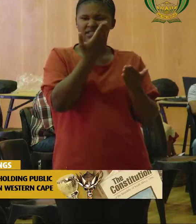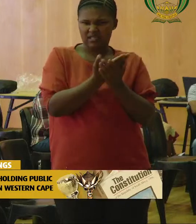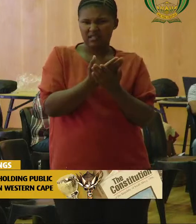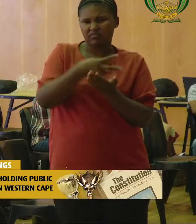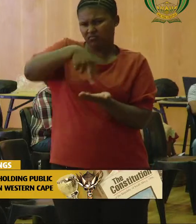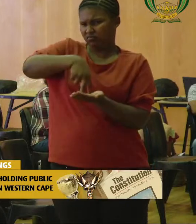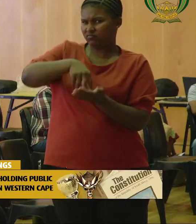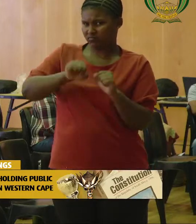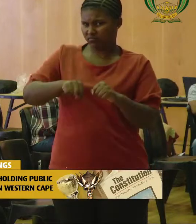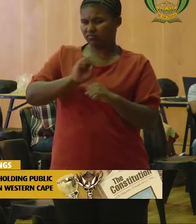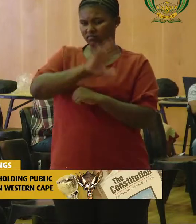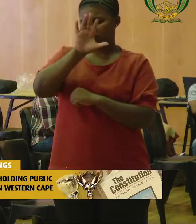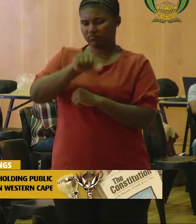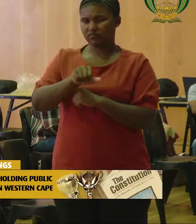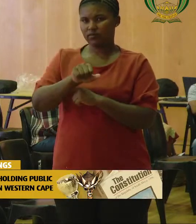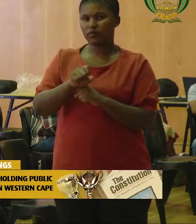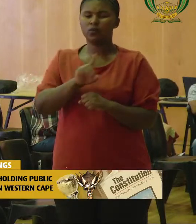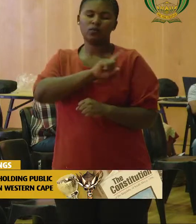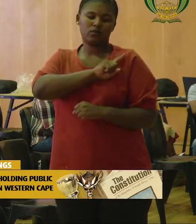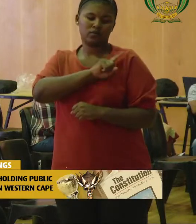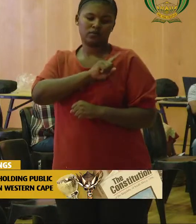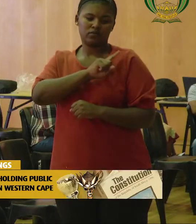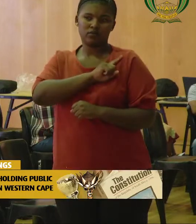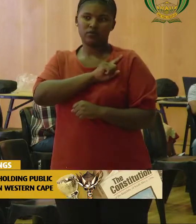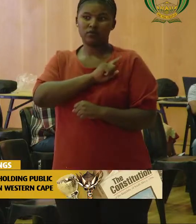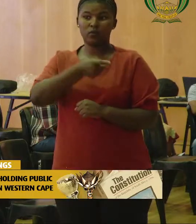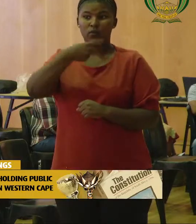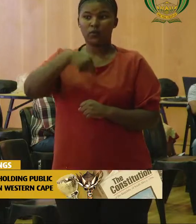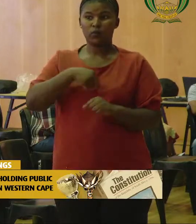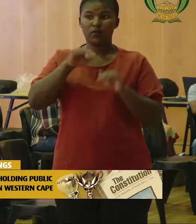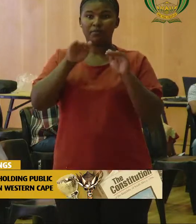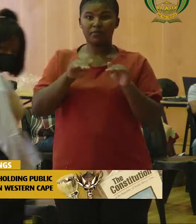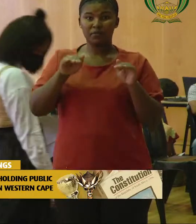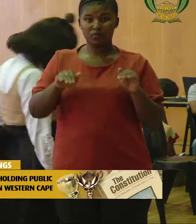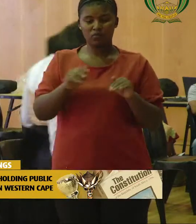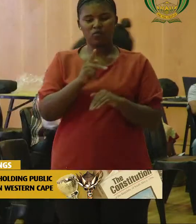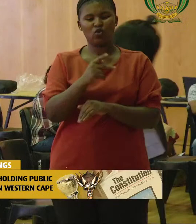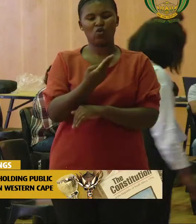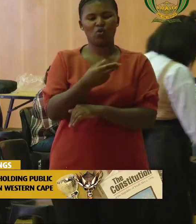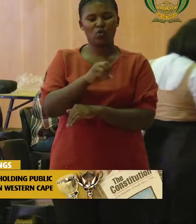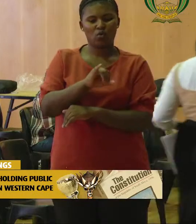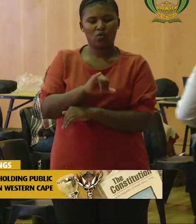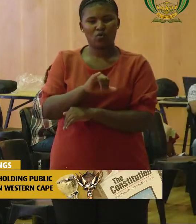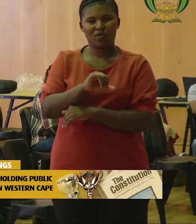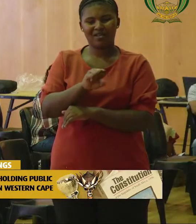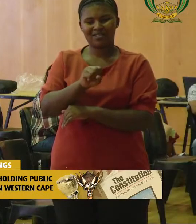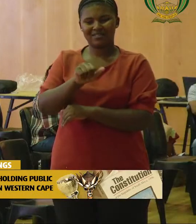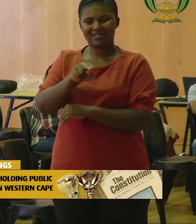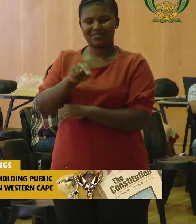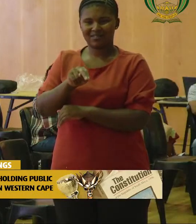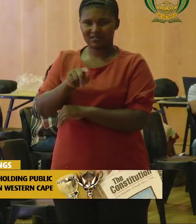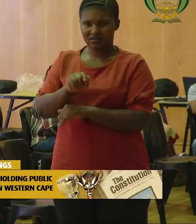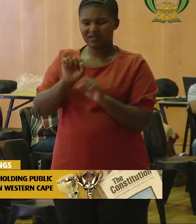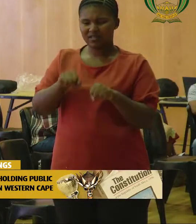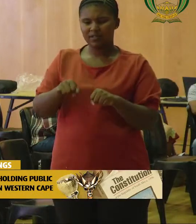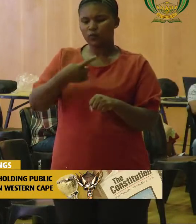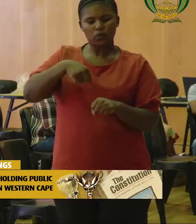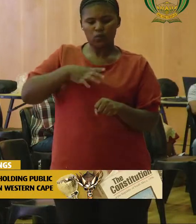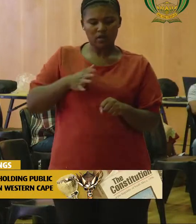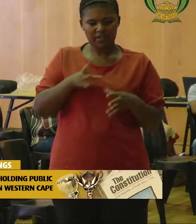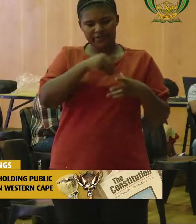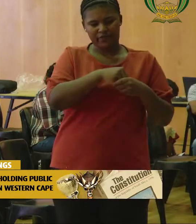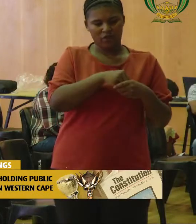in our country because as a people of Khoi descent, we might not want to belong to a political